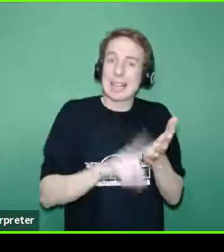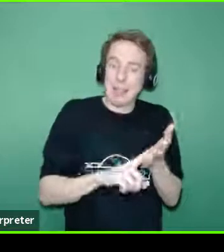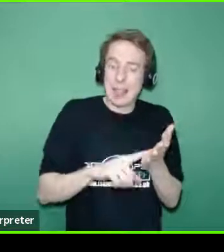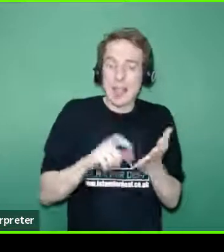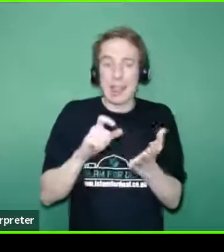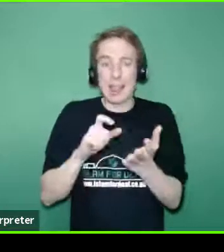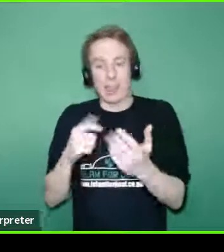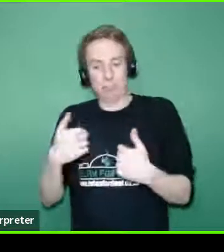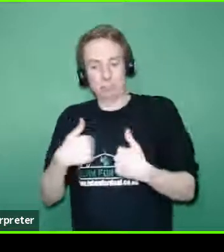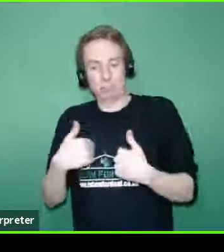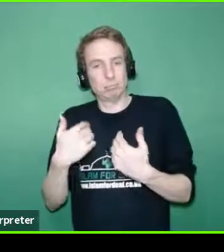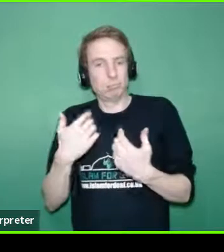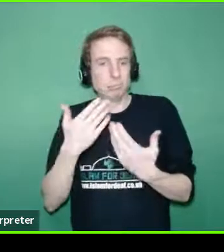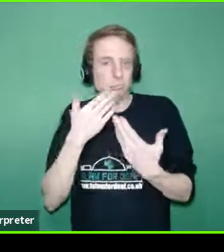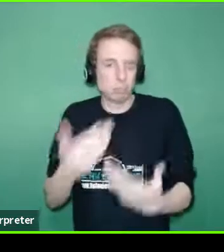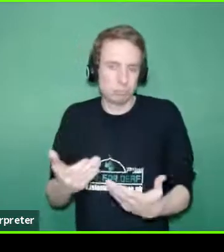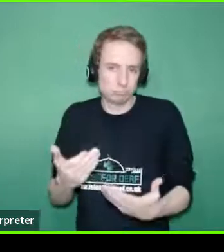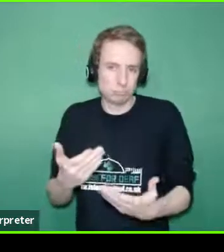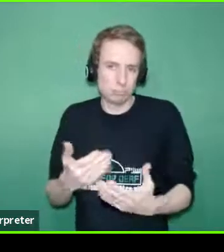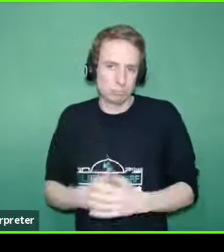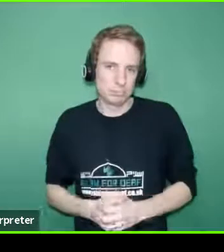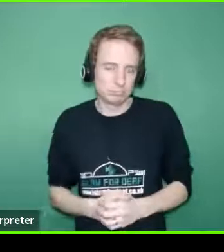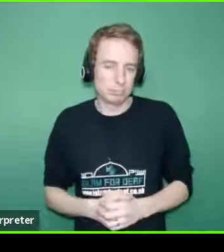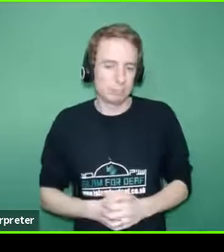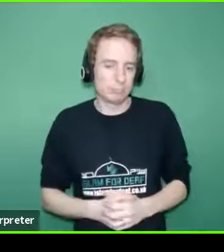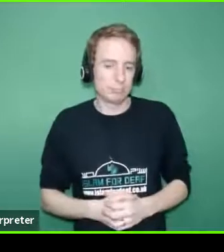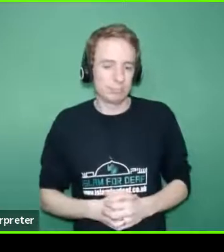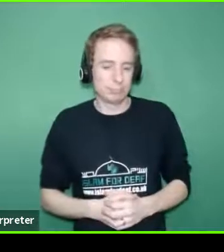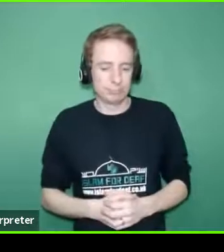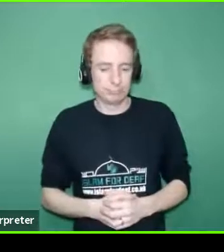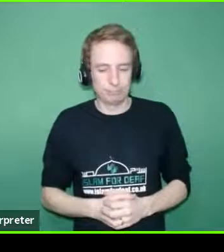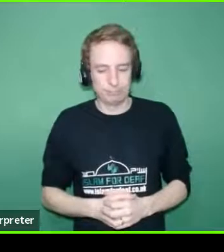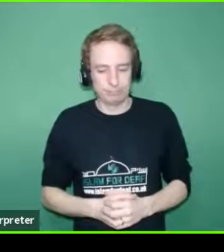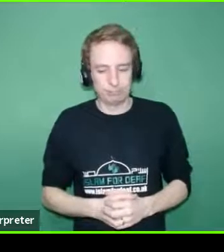other again, inshallah, next week. Jazakallah.